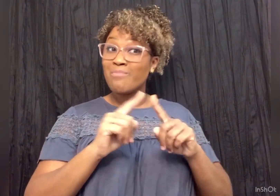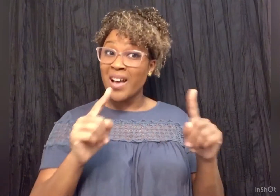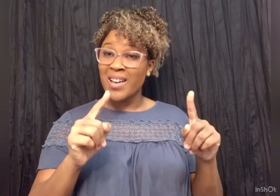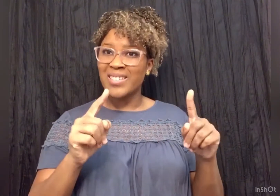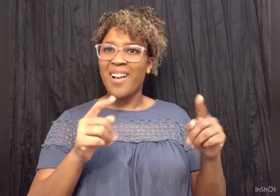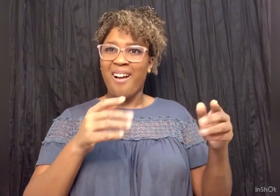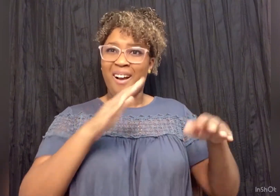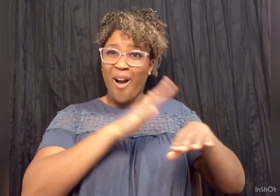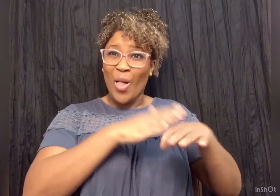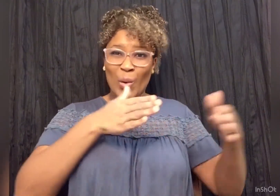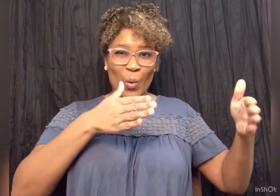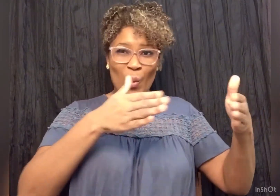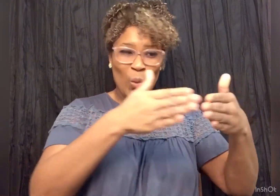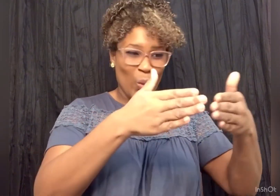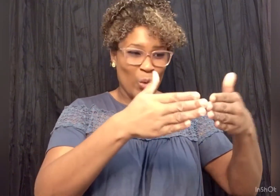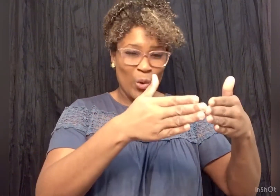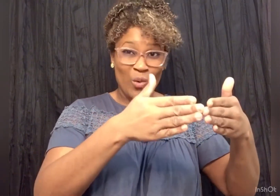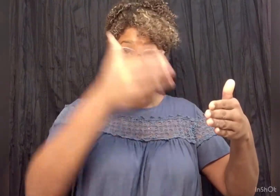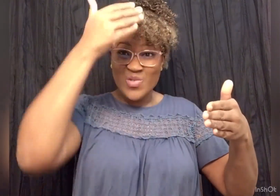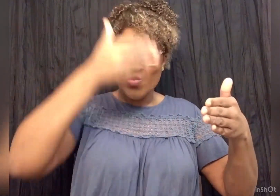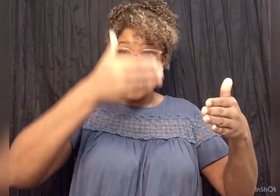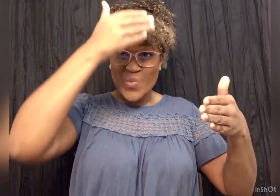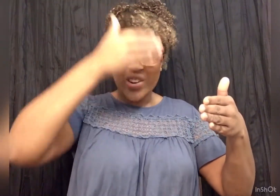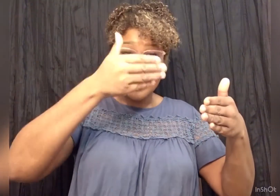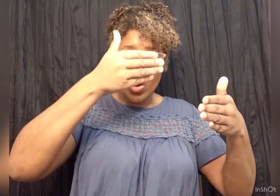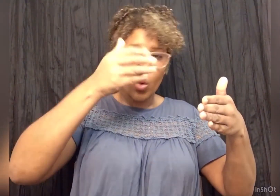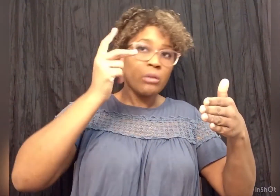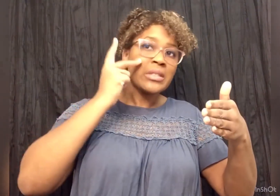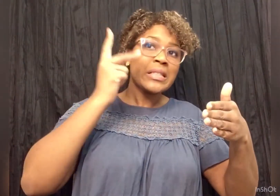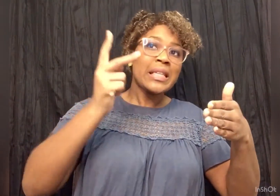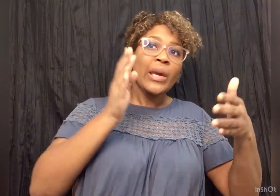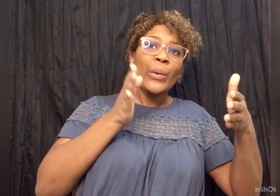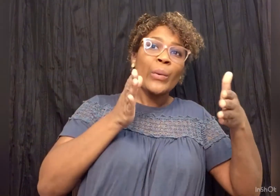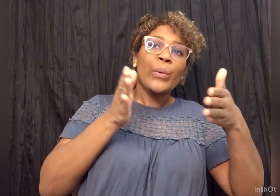the windows facing the street outside the ghetto had to be sealed.